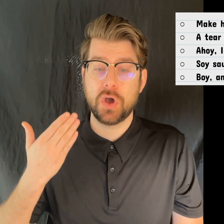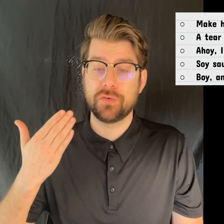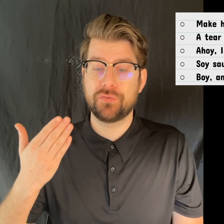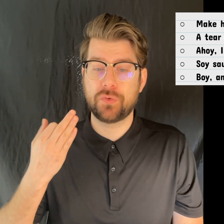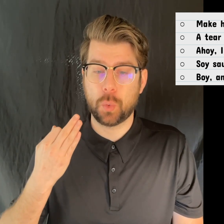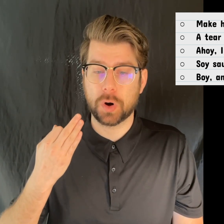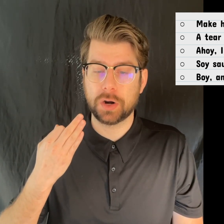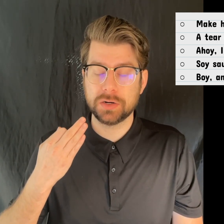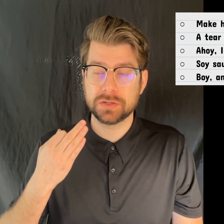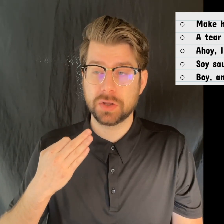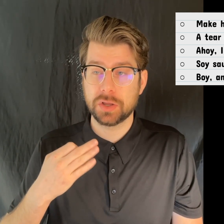4.